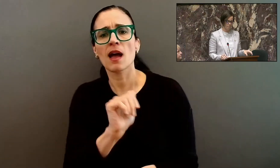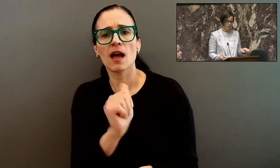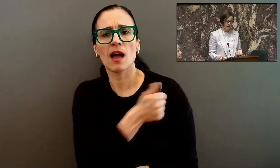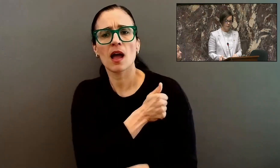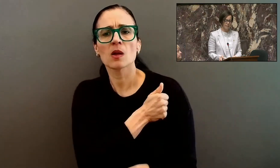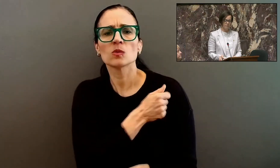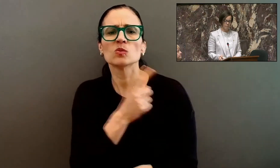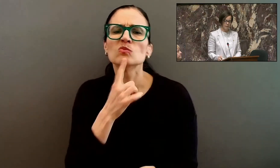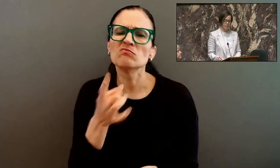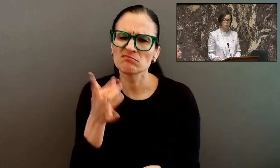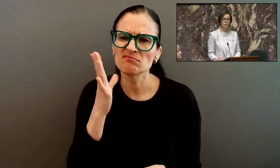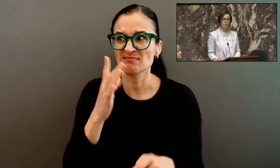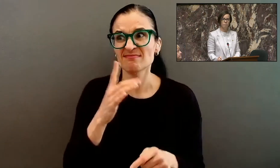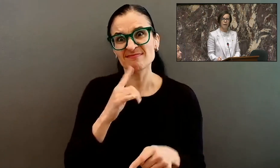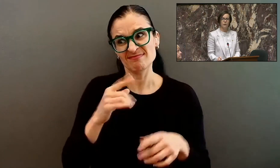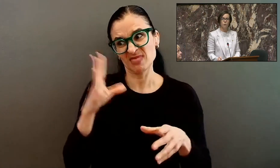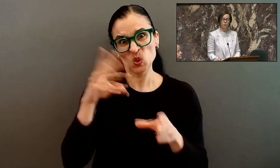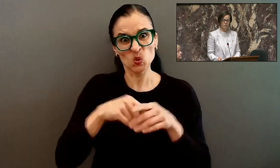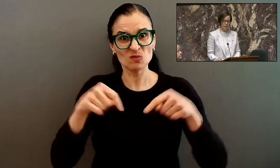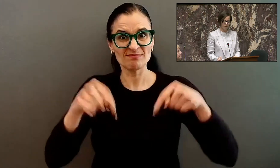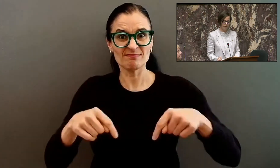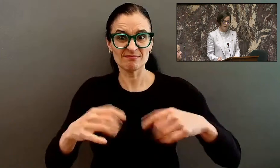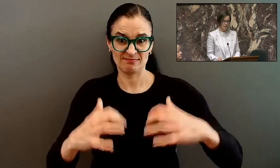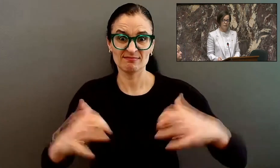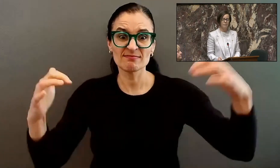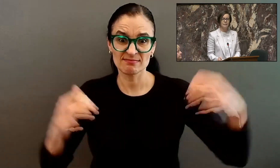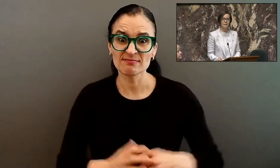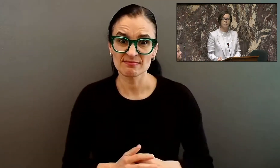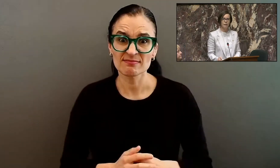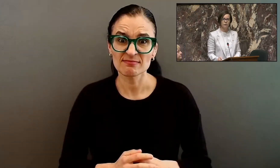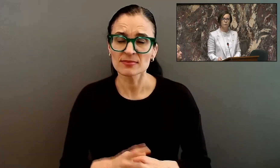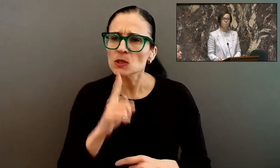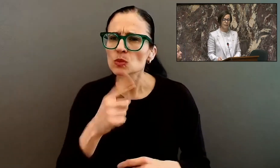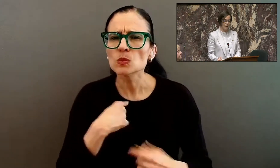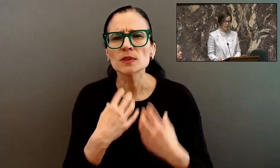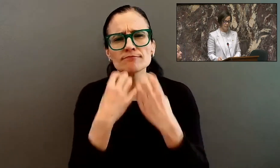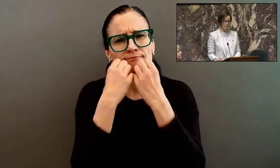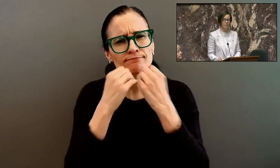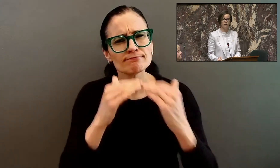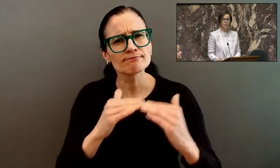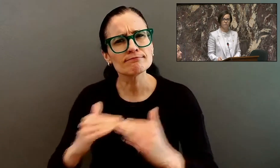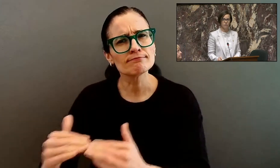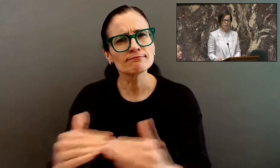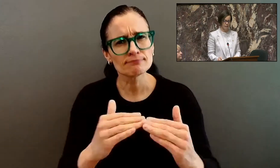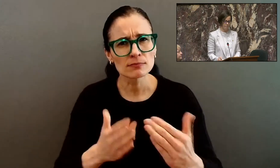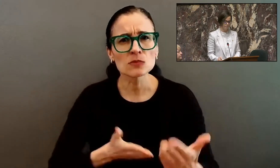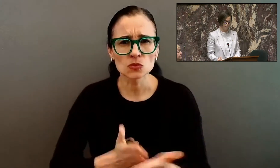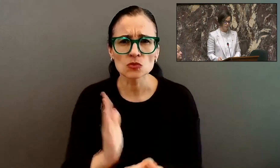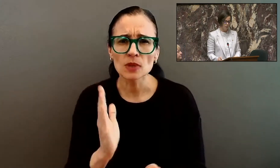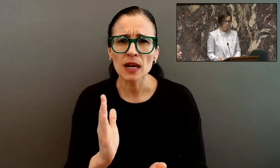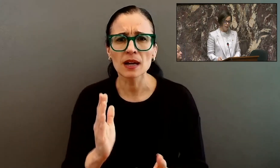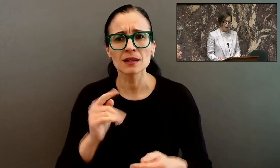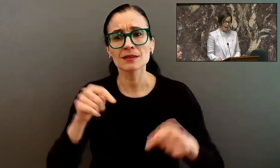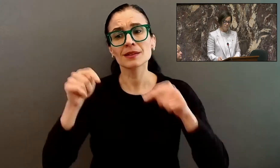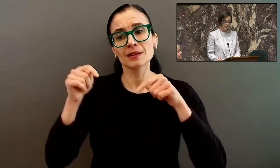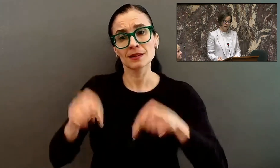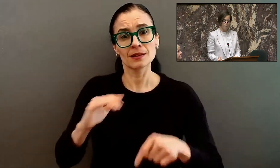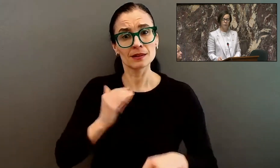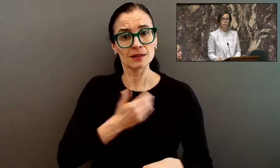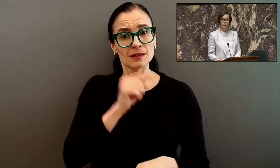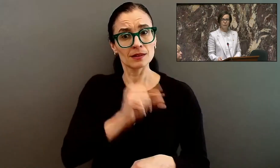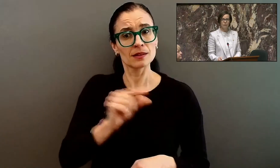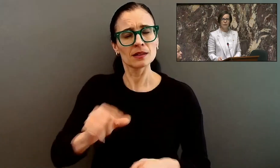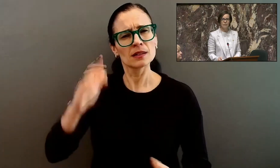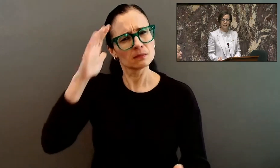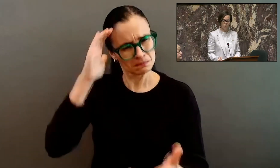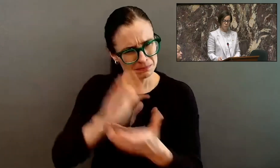negotiation. This government is driven by the core belief that BC is better because of our diversity. We have and